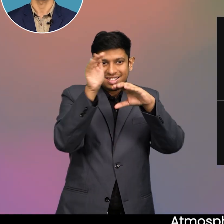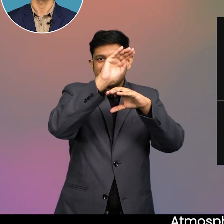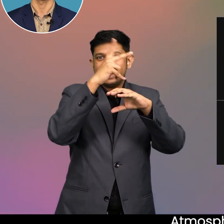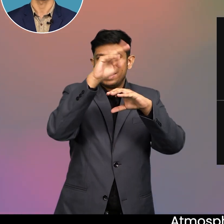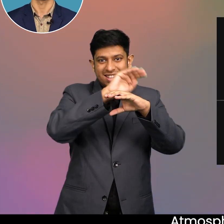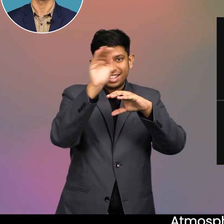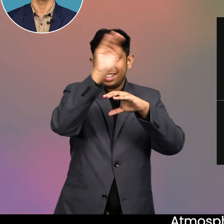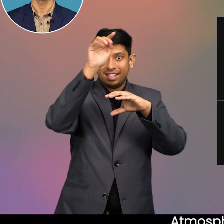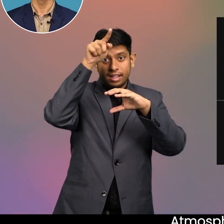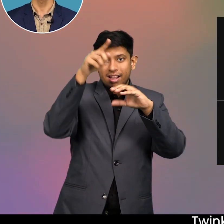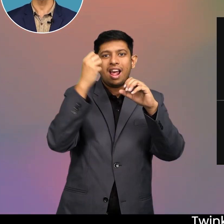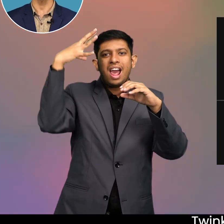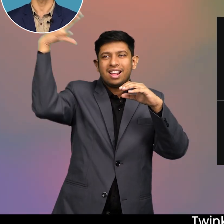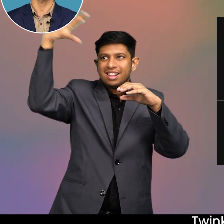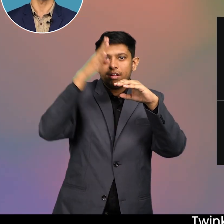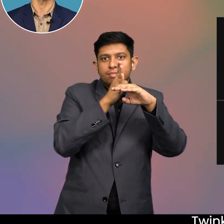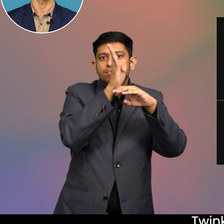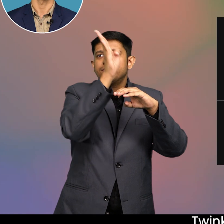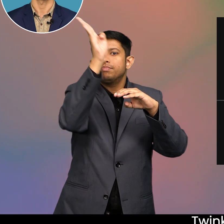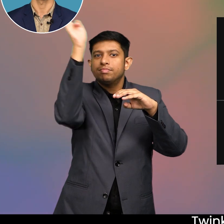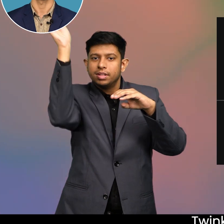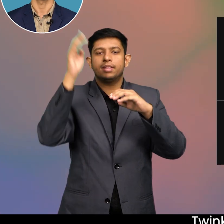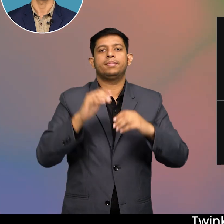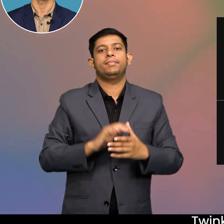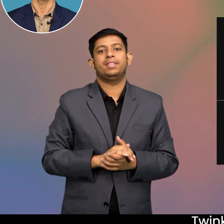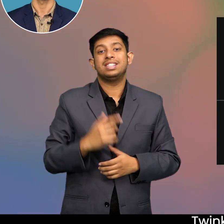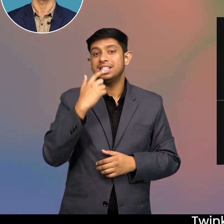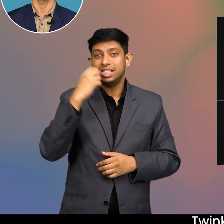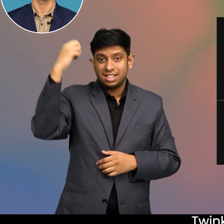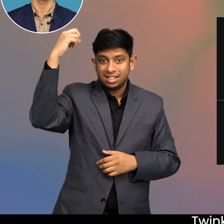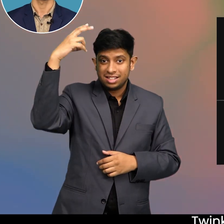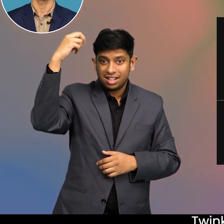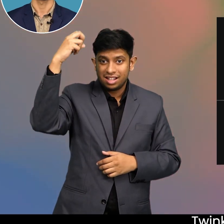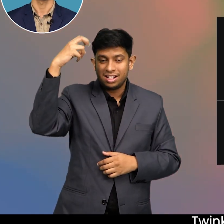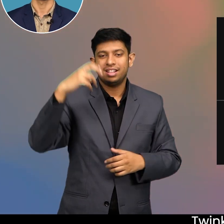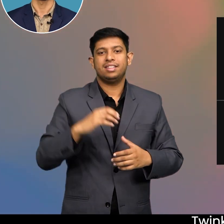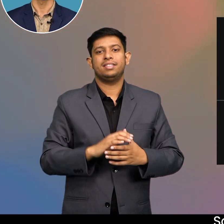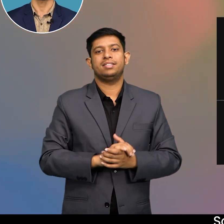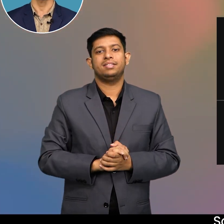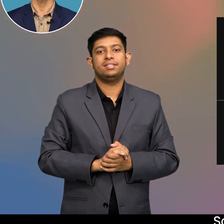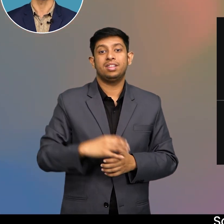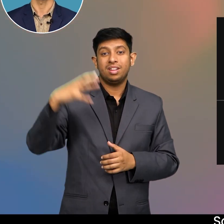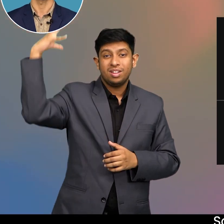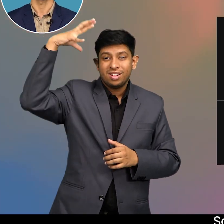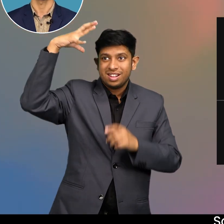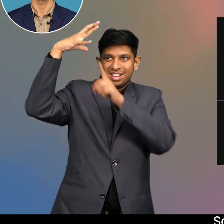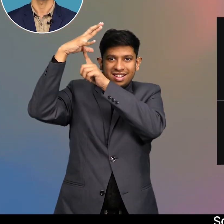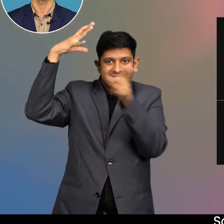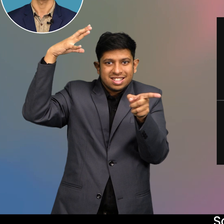twinkling of stars, scattering,